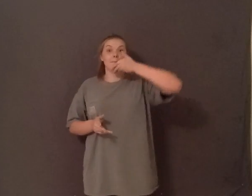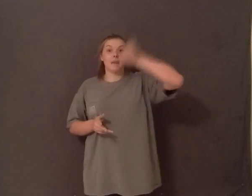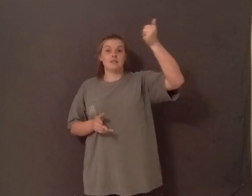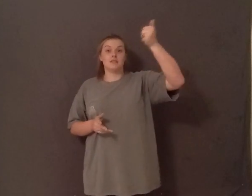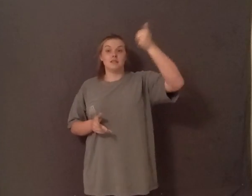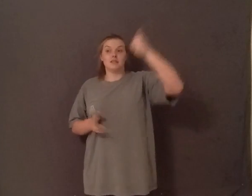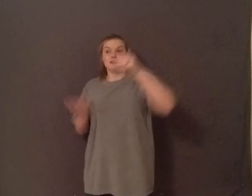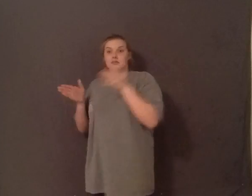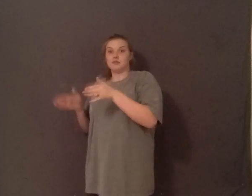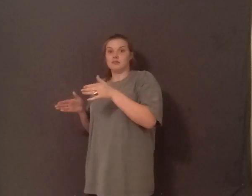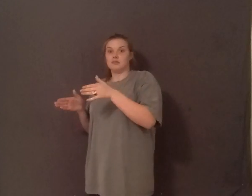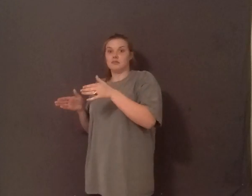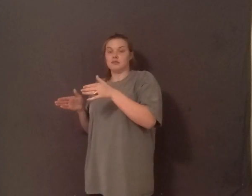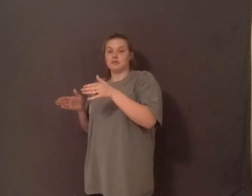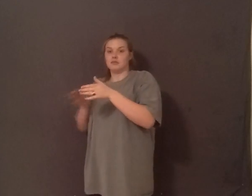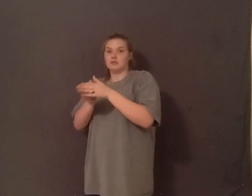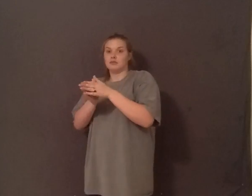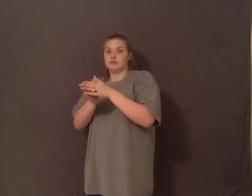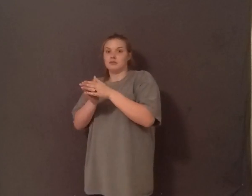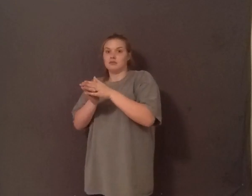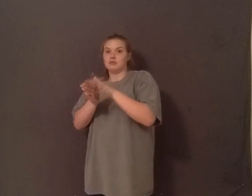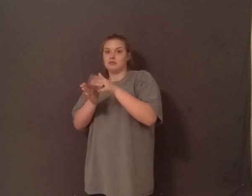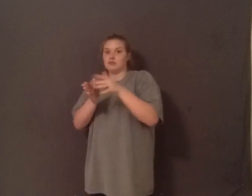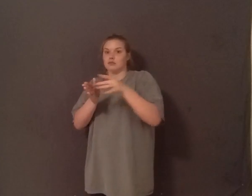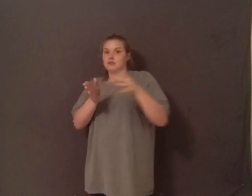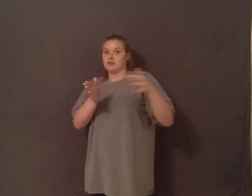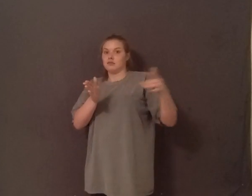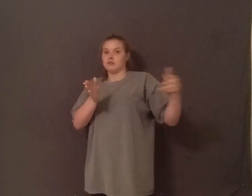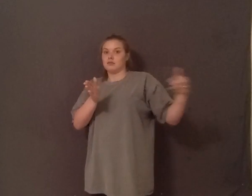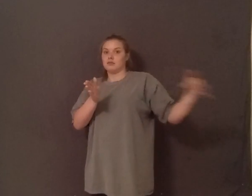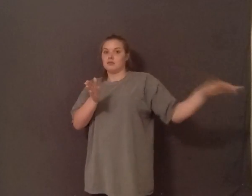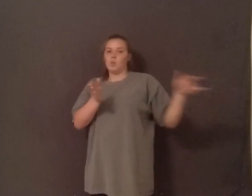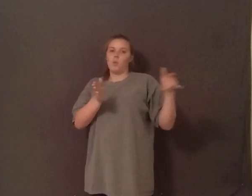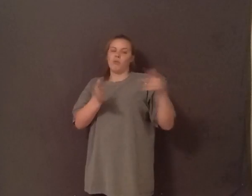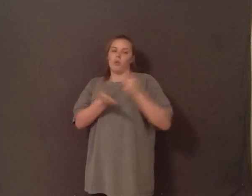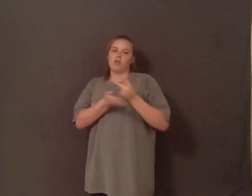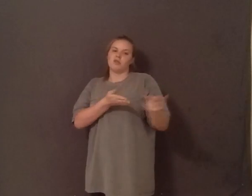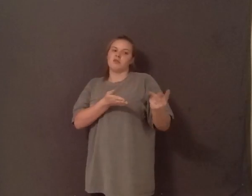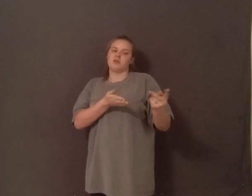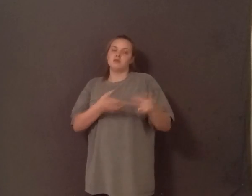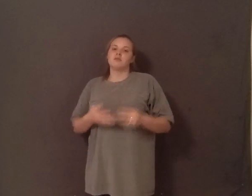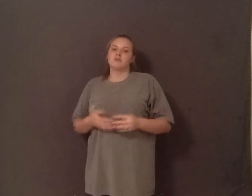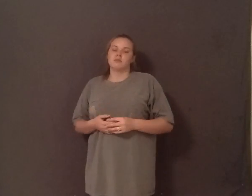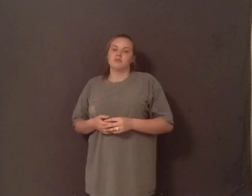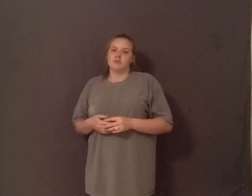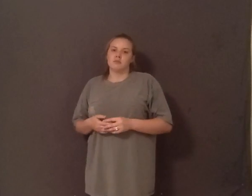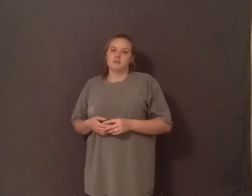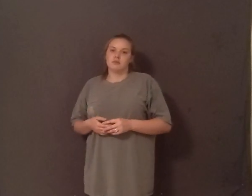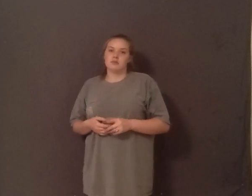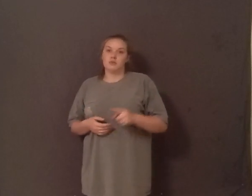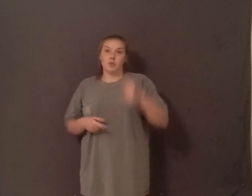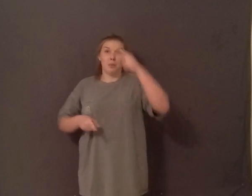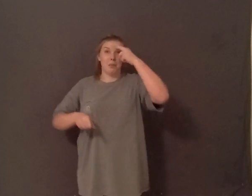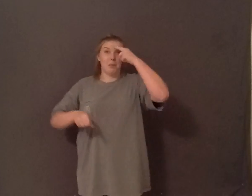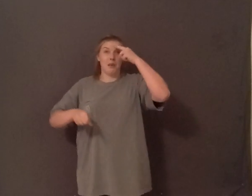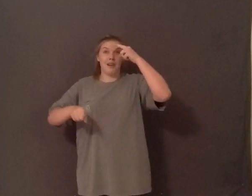outcome, well, then you're going to fear the worse outcome. And that's what creates stress. As soon as you have an outcome that you believe would be worse, then your body